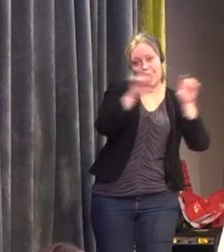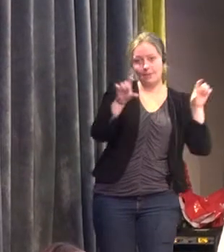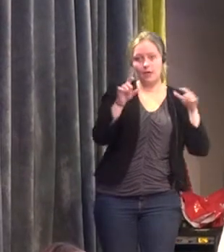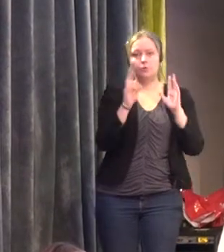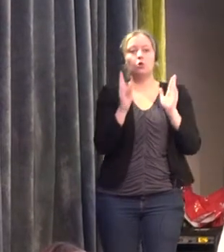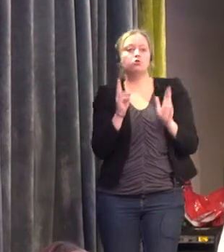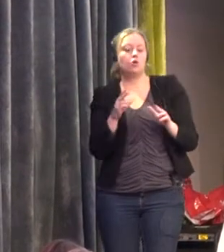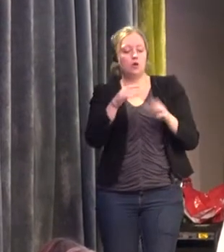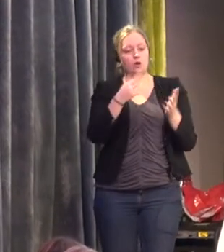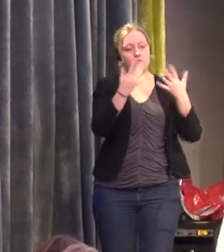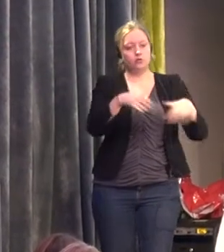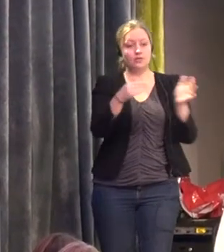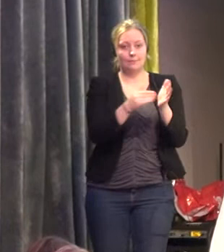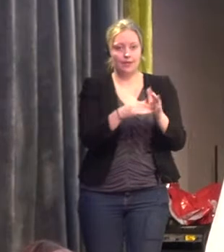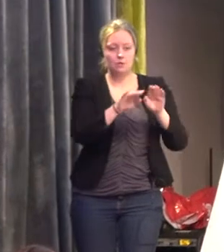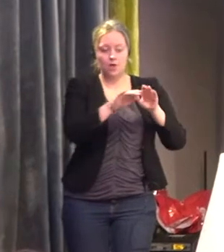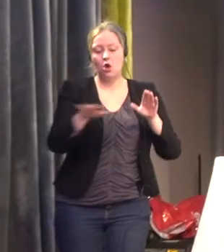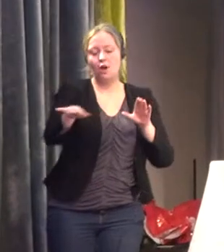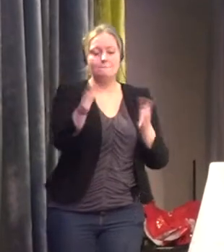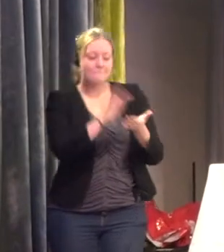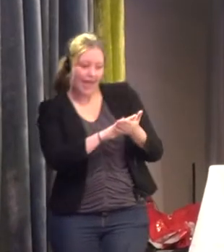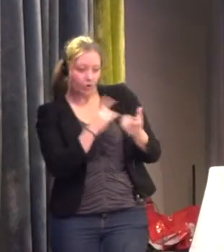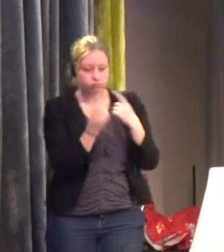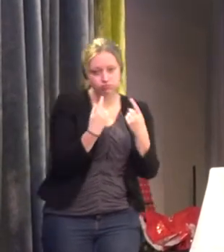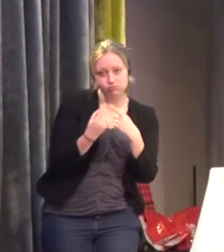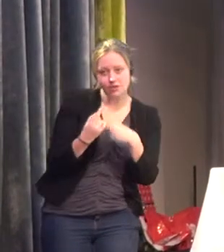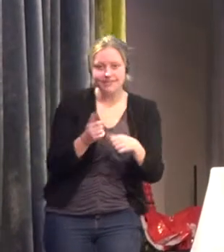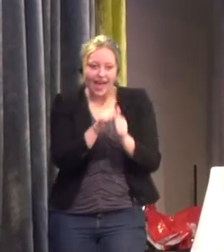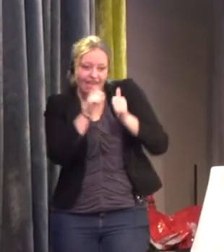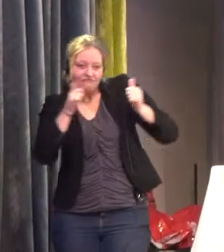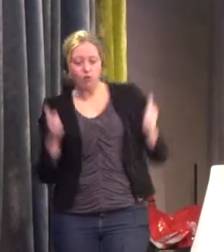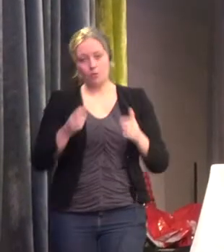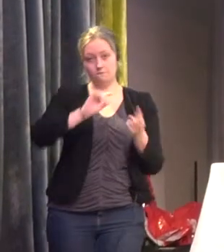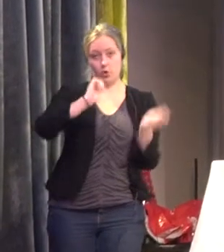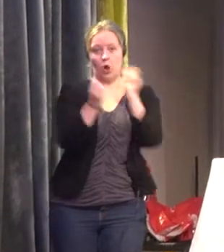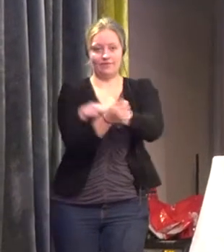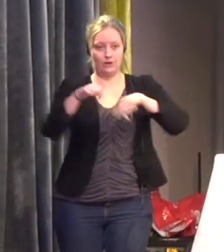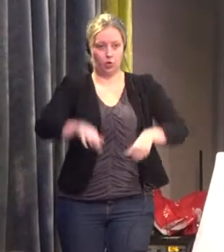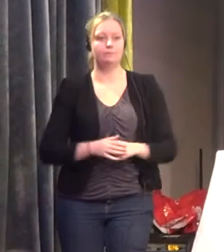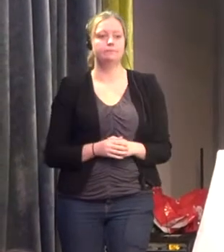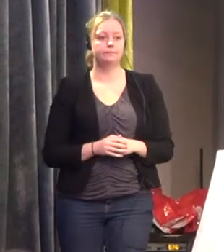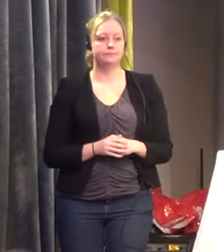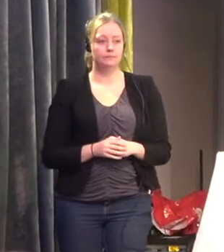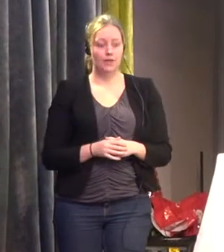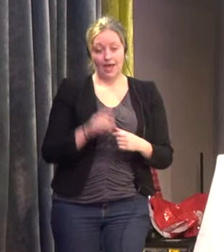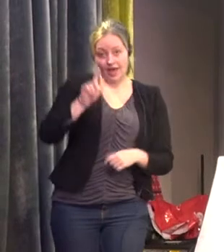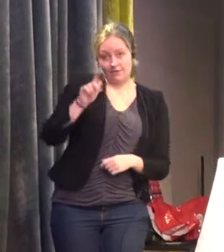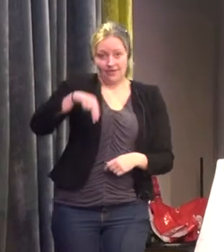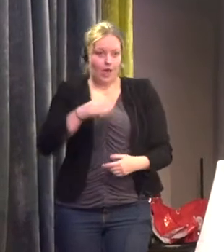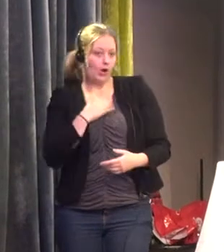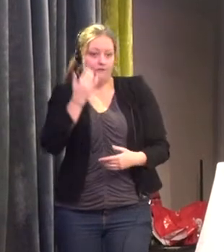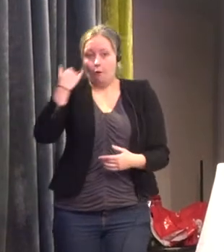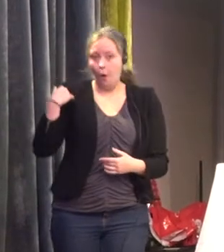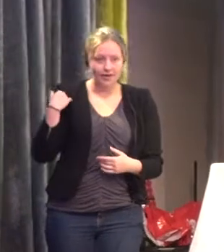years. But we did see that the UN had not been including people with disabilities. And